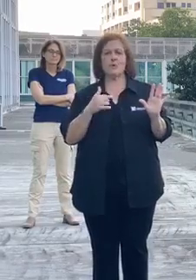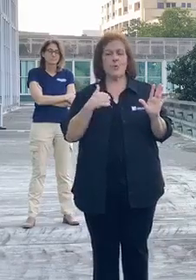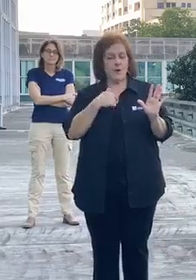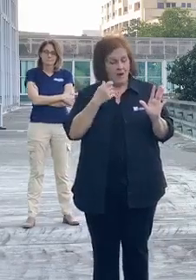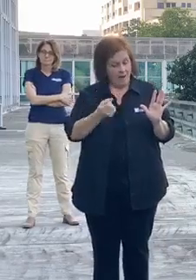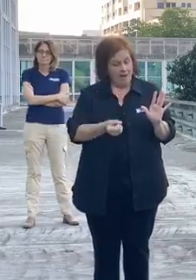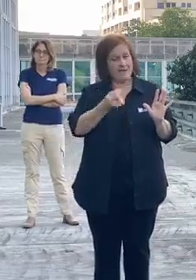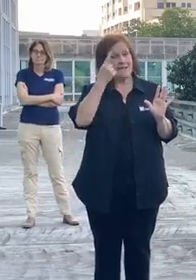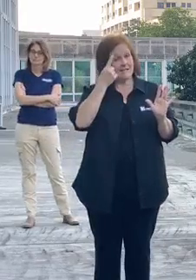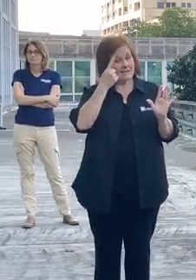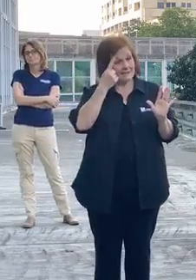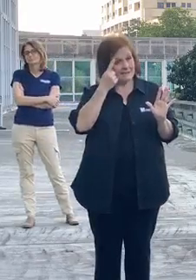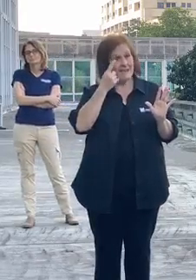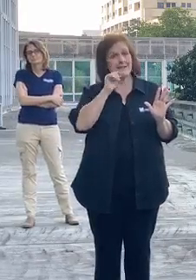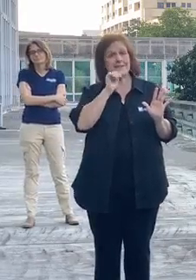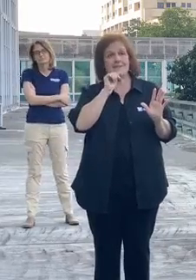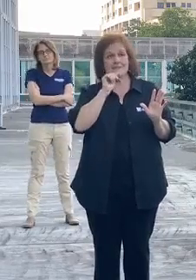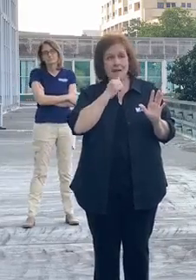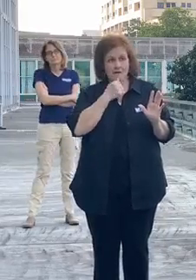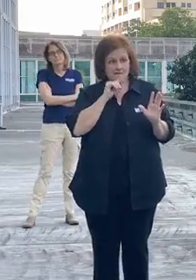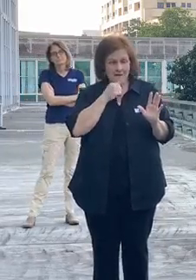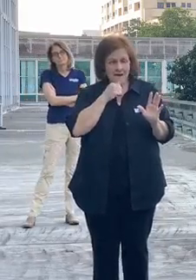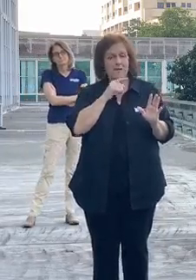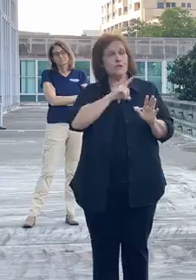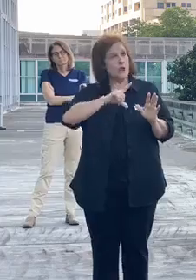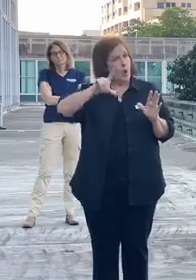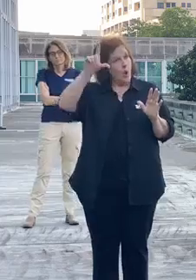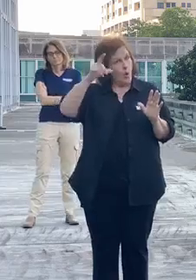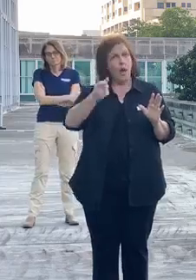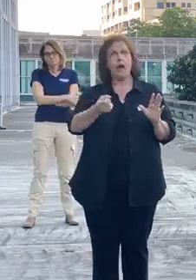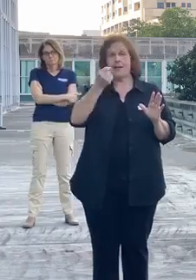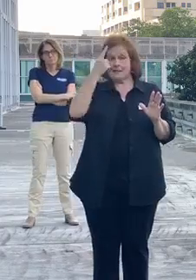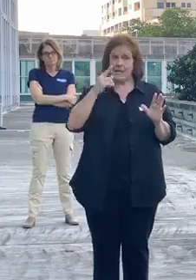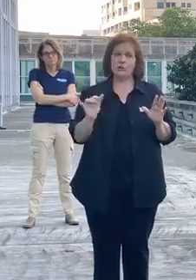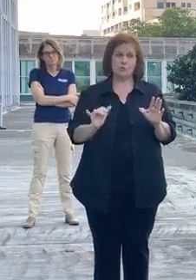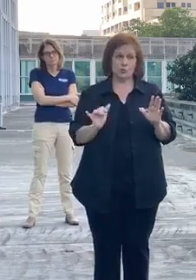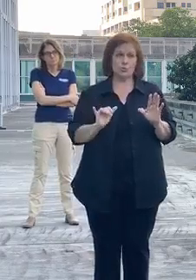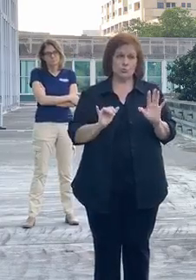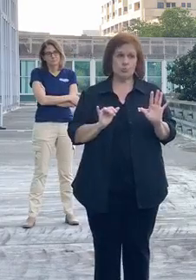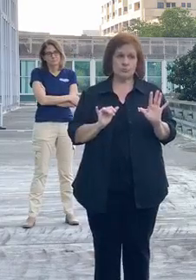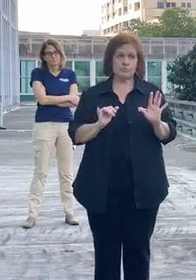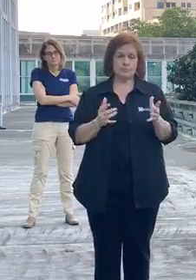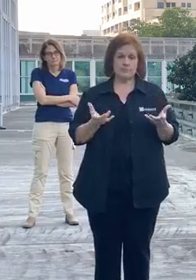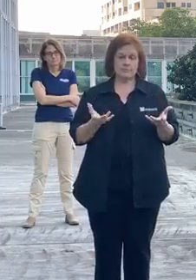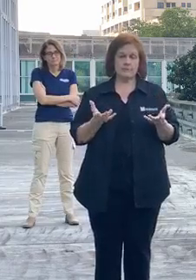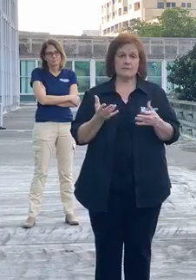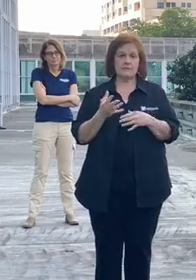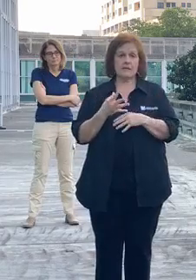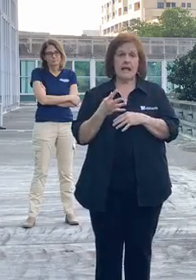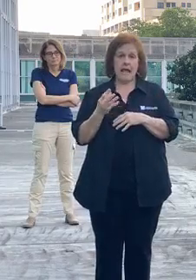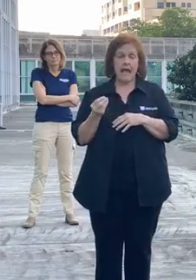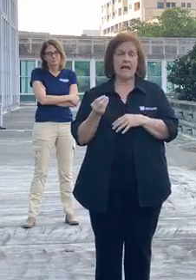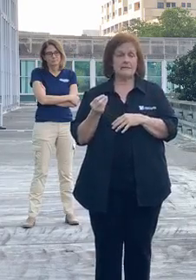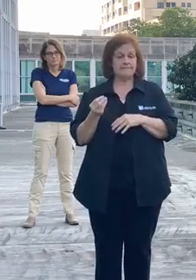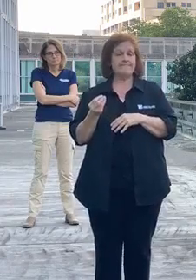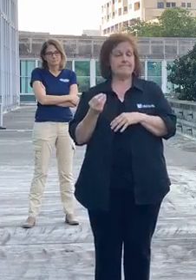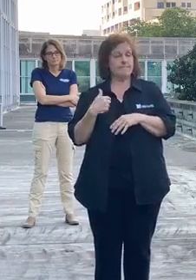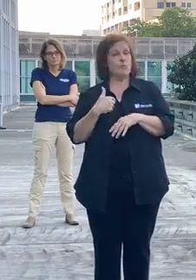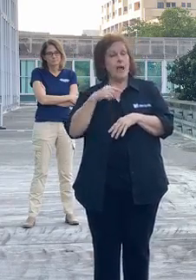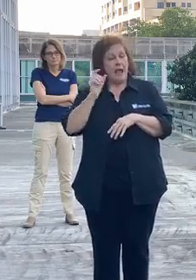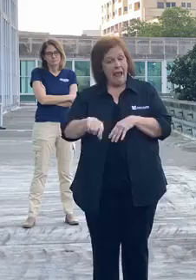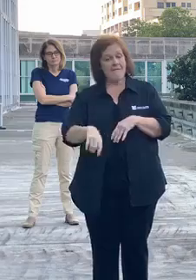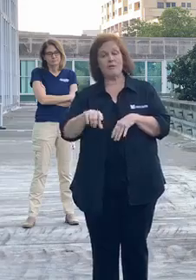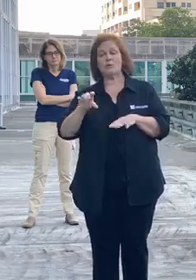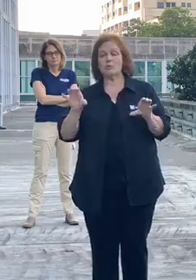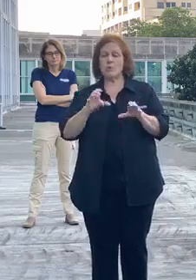understand the sacrifice. The Lord understands as well, you know, and we have to do the